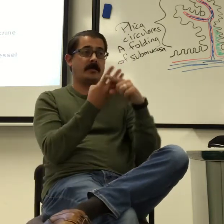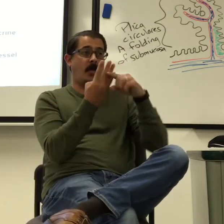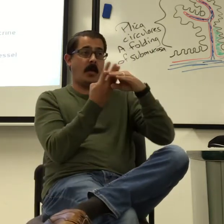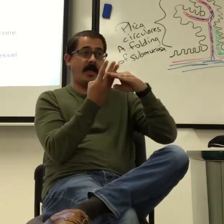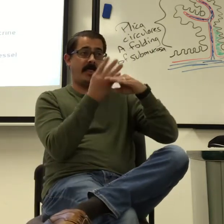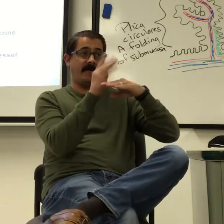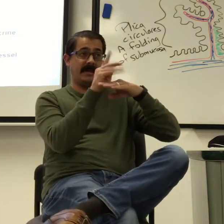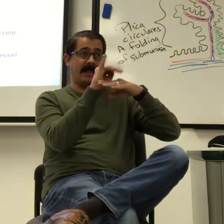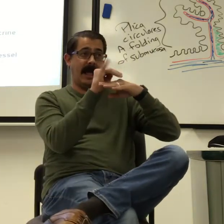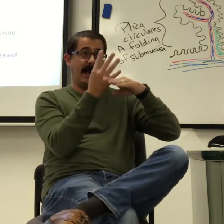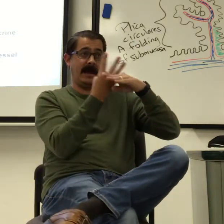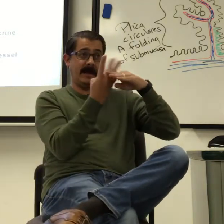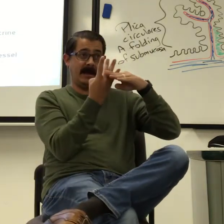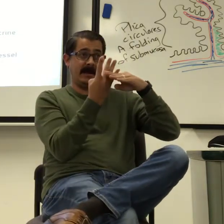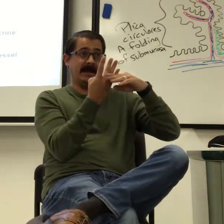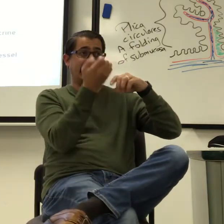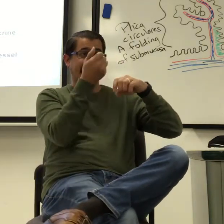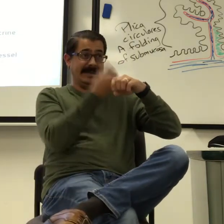Microvilli.